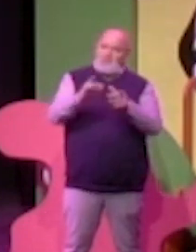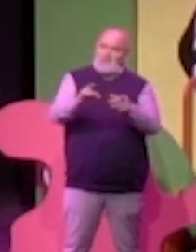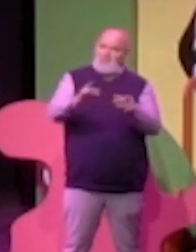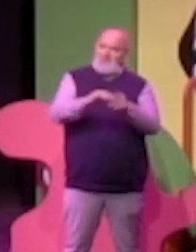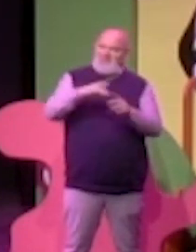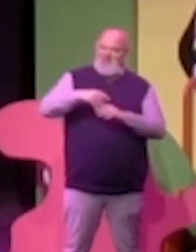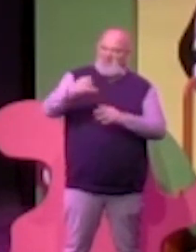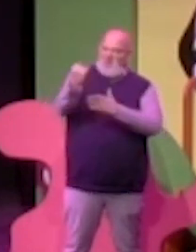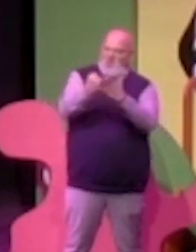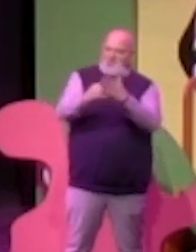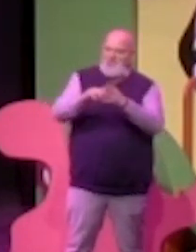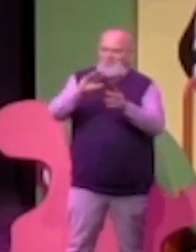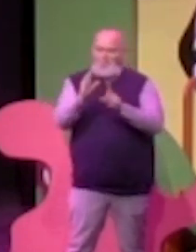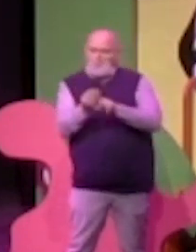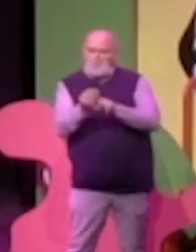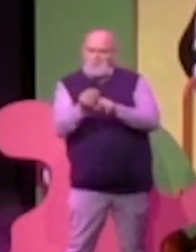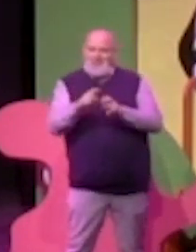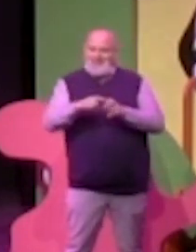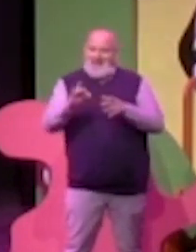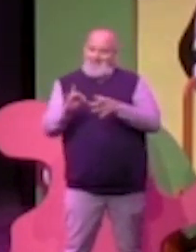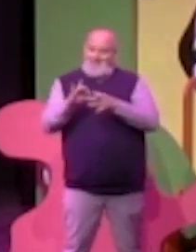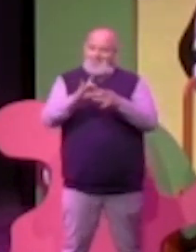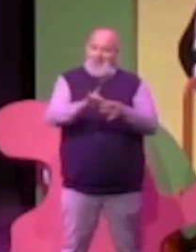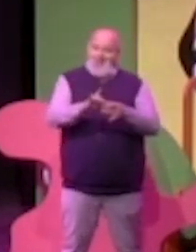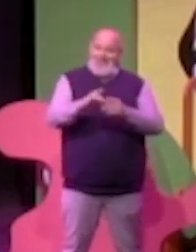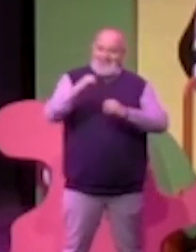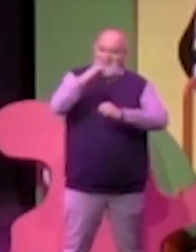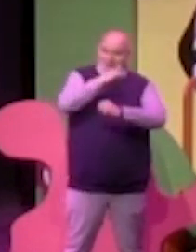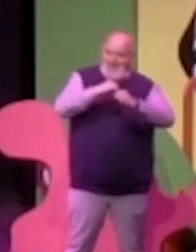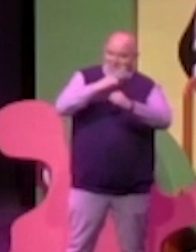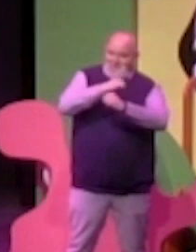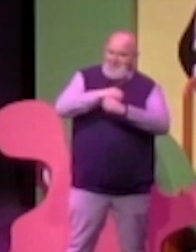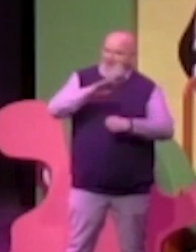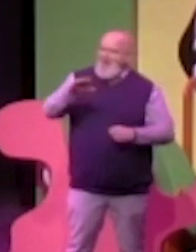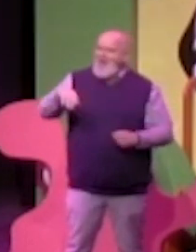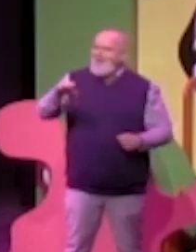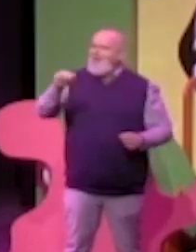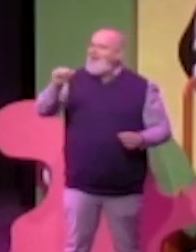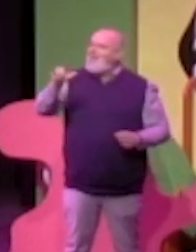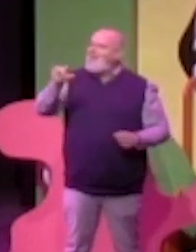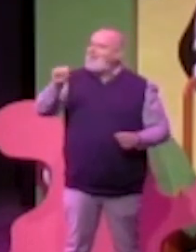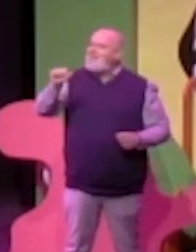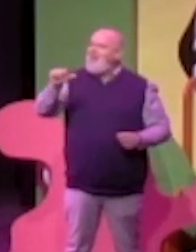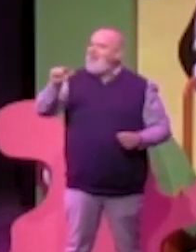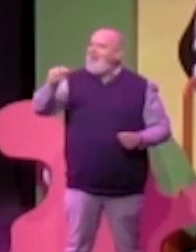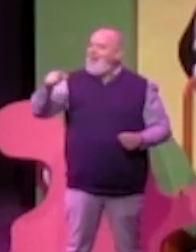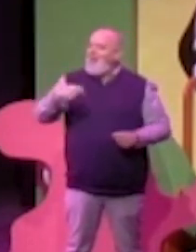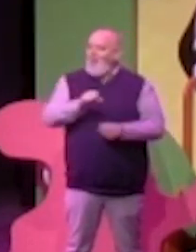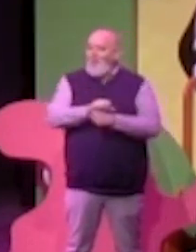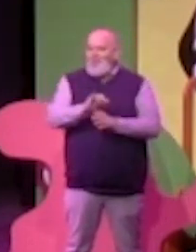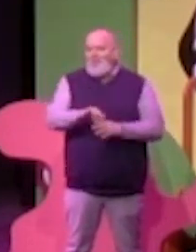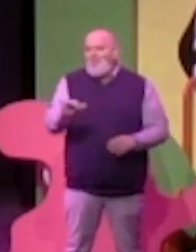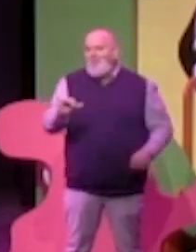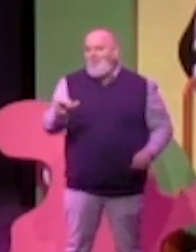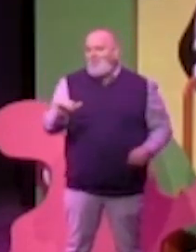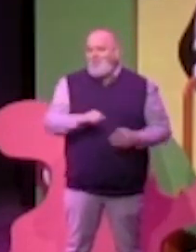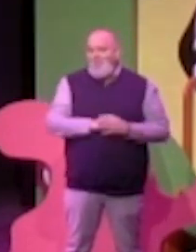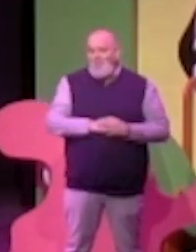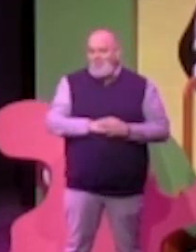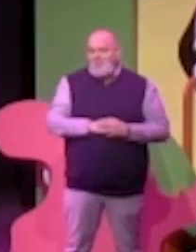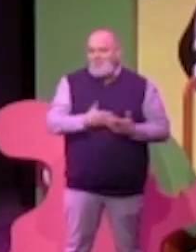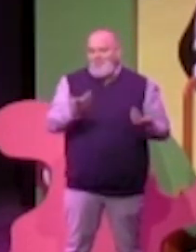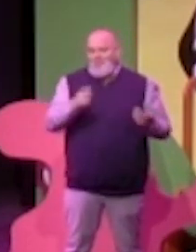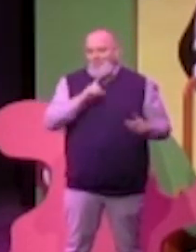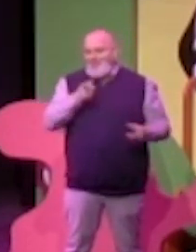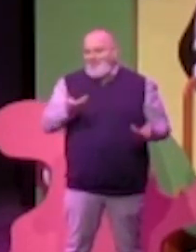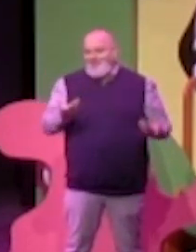belonging strategy, and Vanessa Wang, who worked with him on that report as well. And so I think at the end of the day, for me,